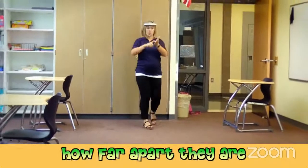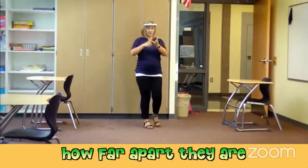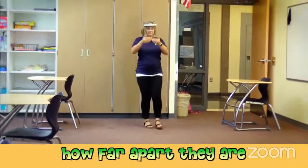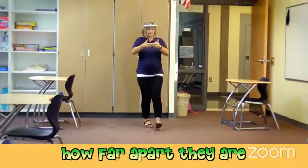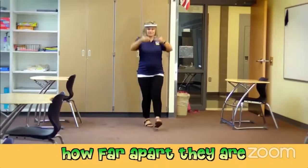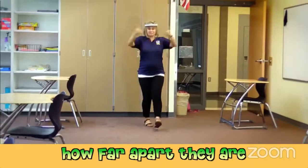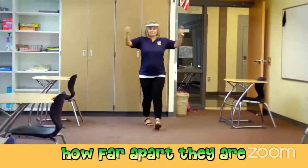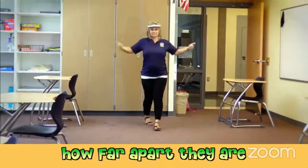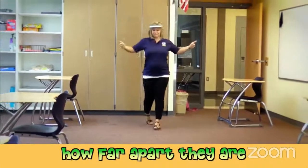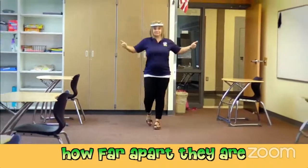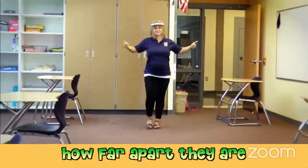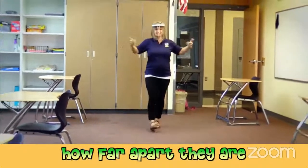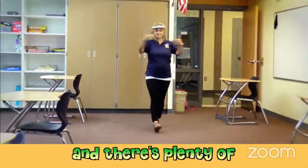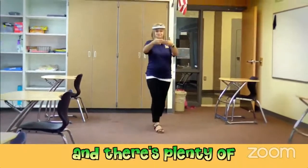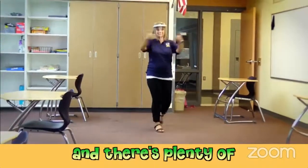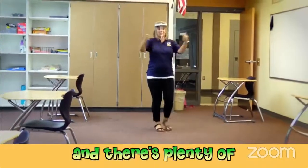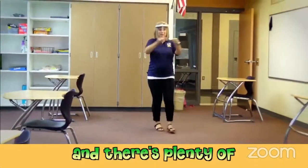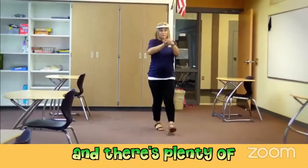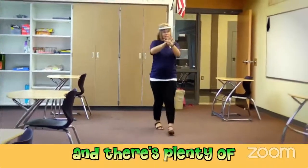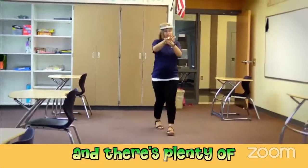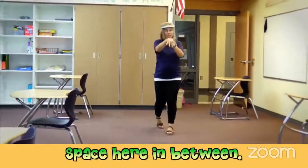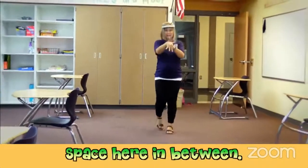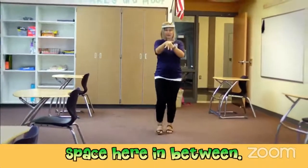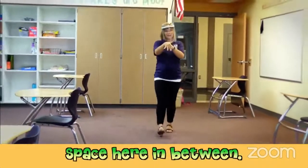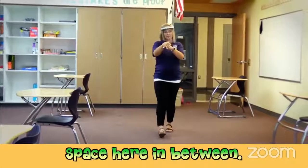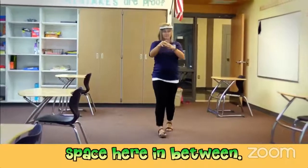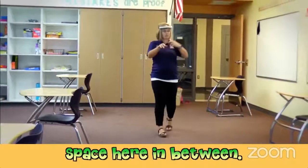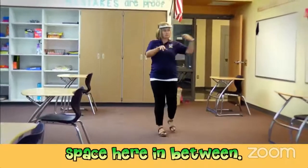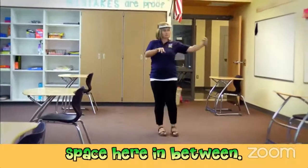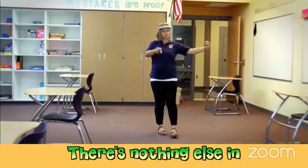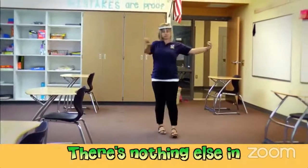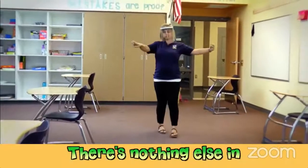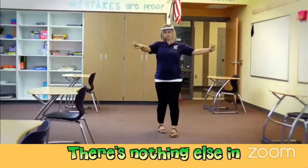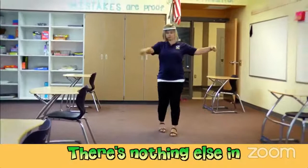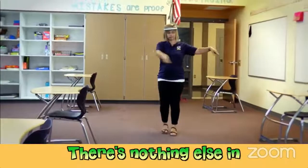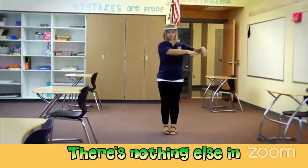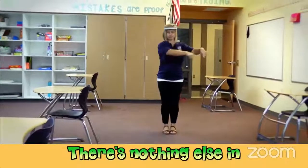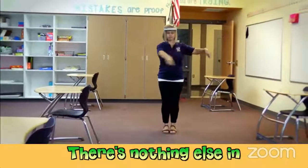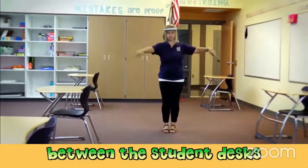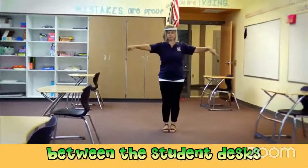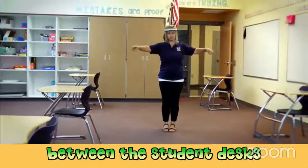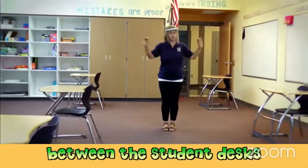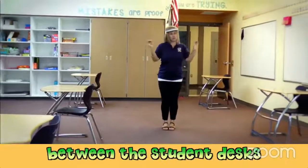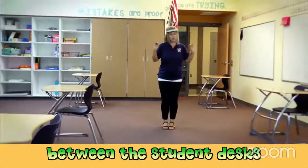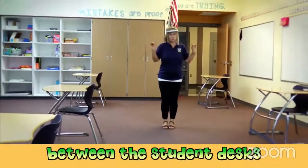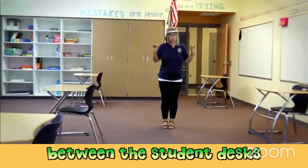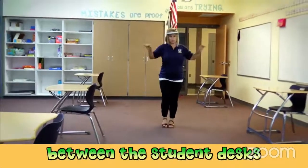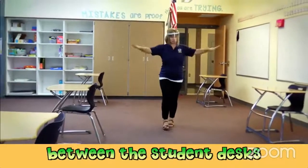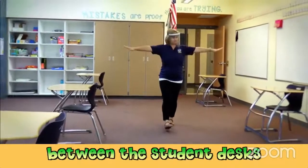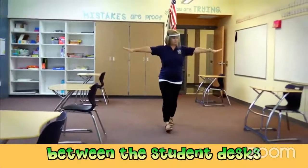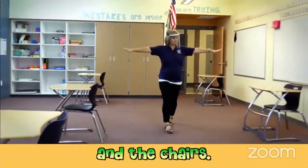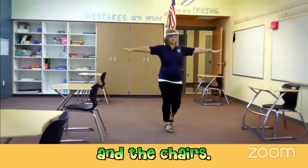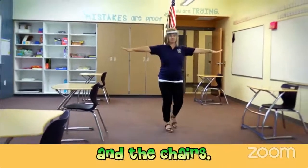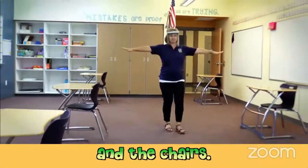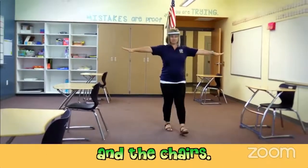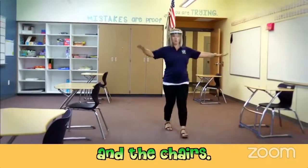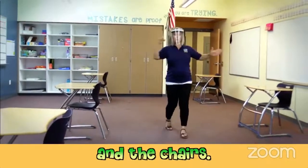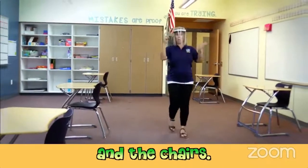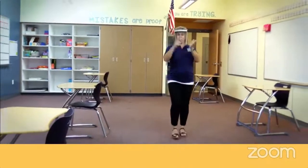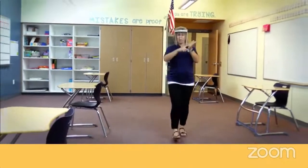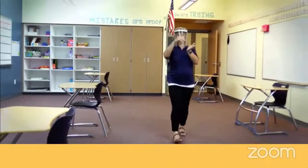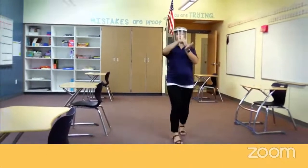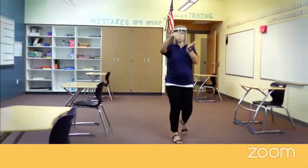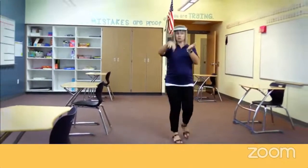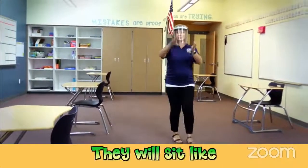notice how far apart they are, and there's plenty of space here in between. There's nothing else in between the student desks and the